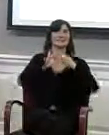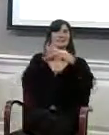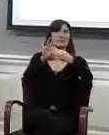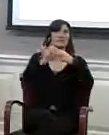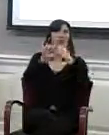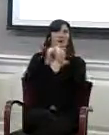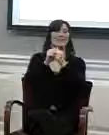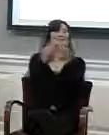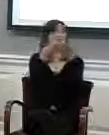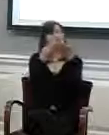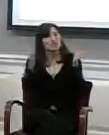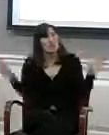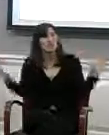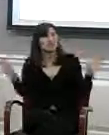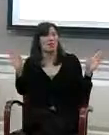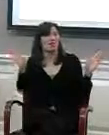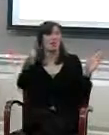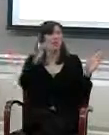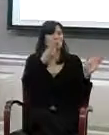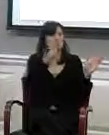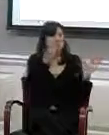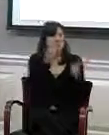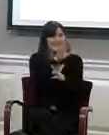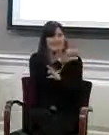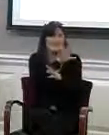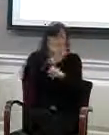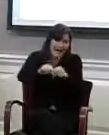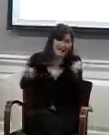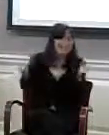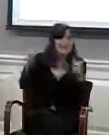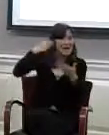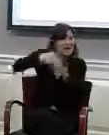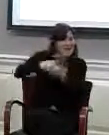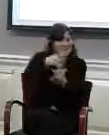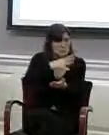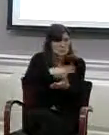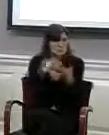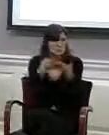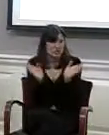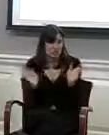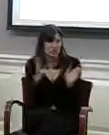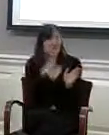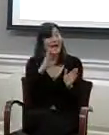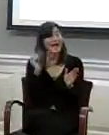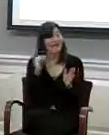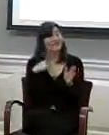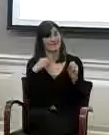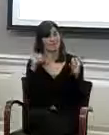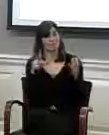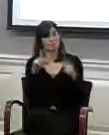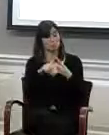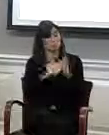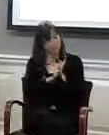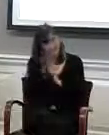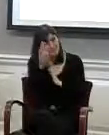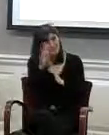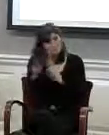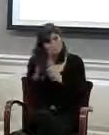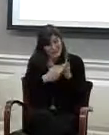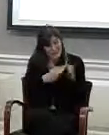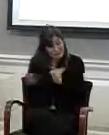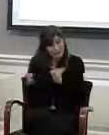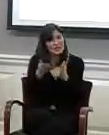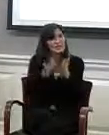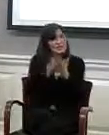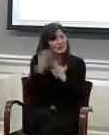It also enables them to share their own problems and develop strategies through the assistance and feedback of group participants,